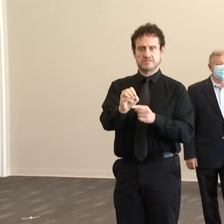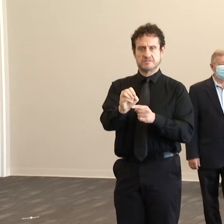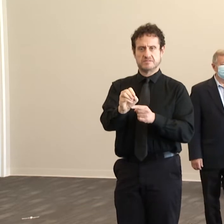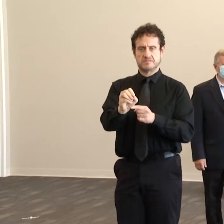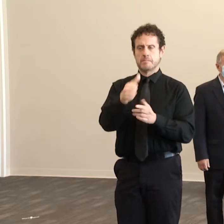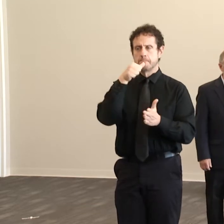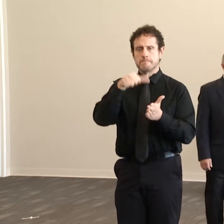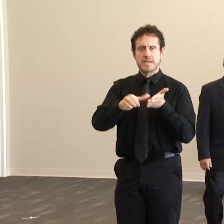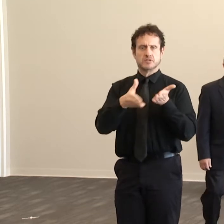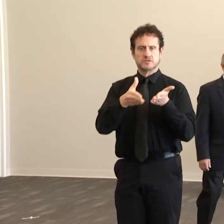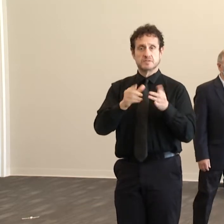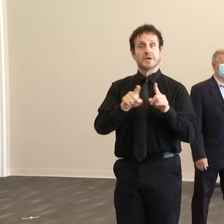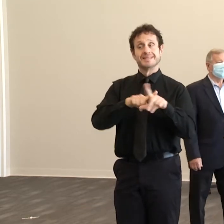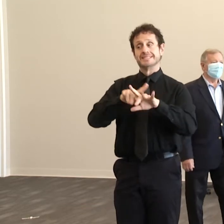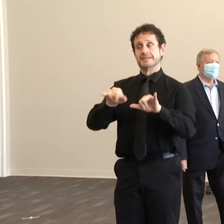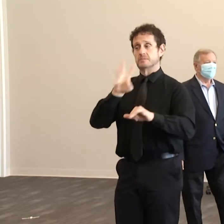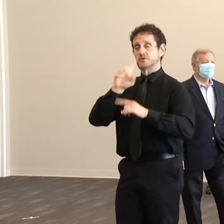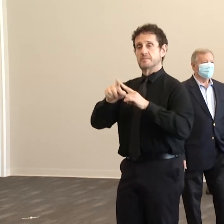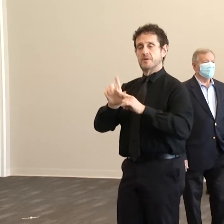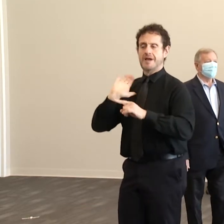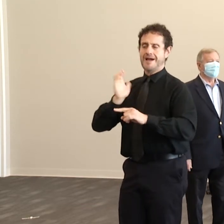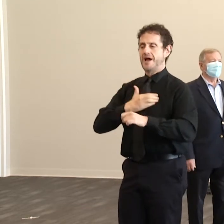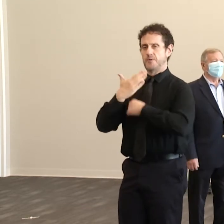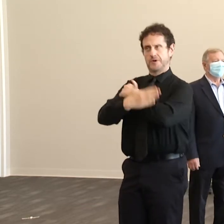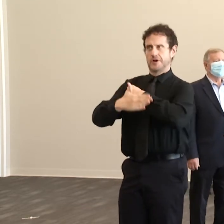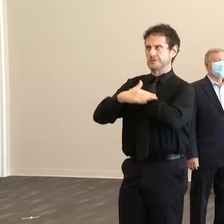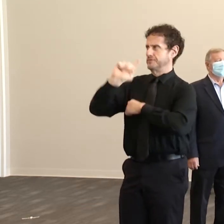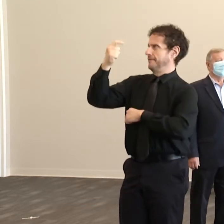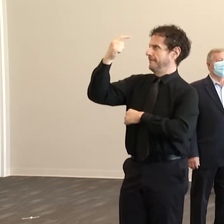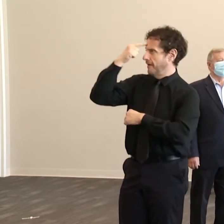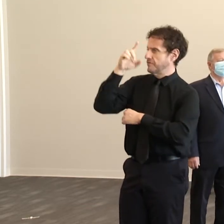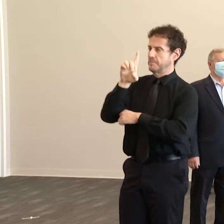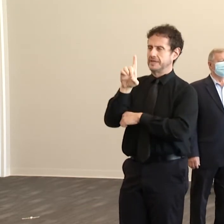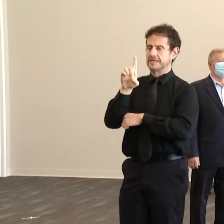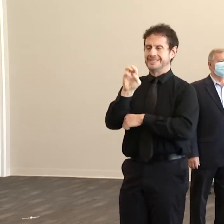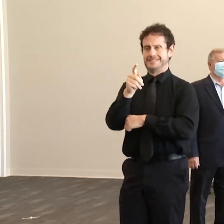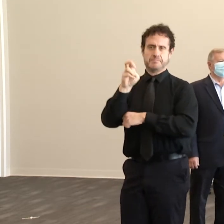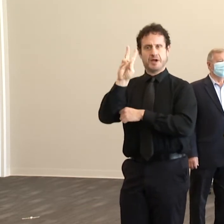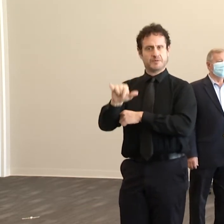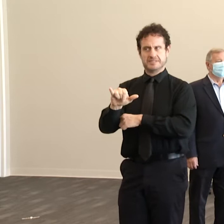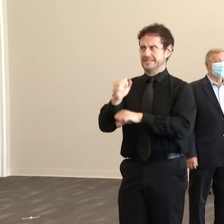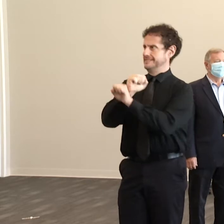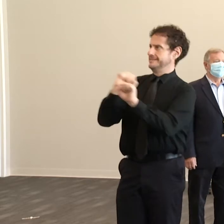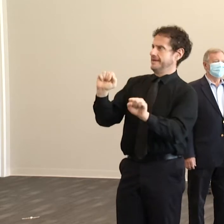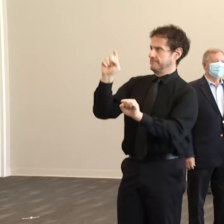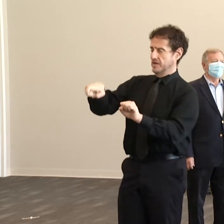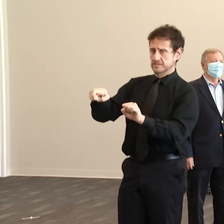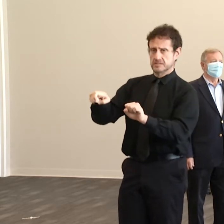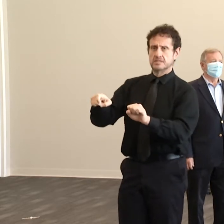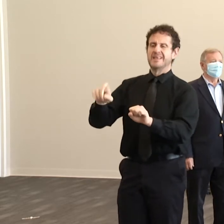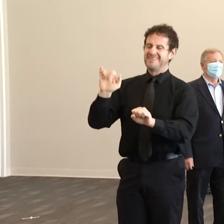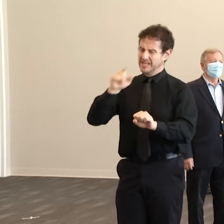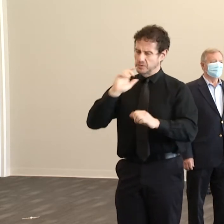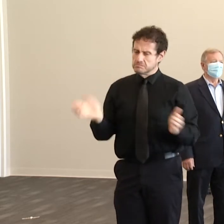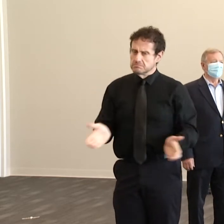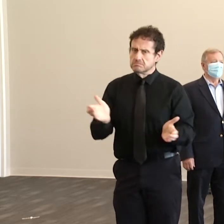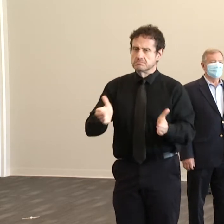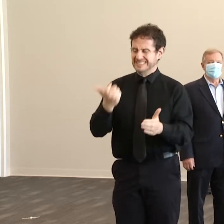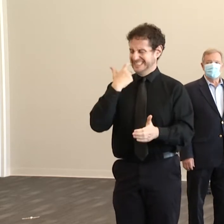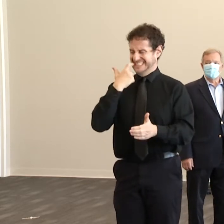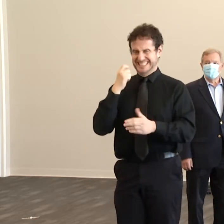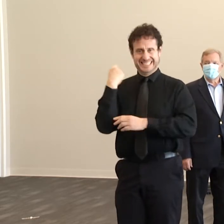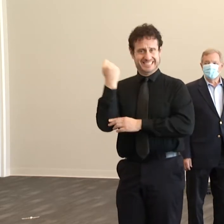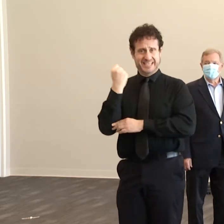also talking about our democracy. We are talking about saving our democracy. And that's what we've been pushing. Just this past